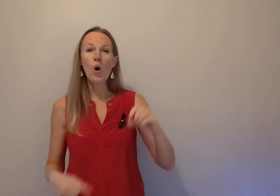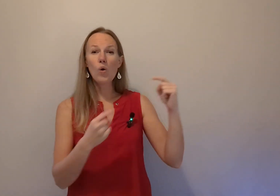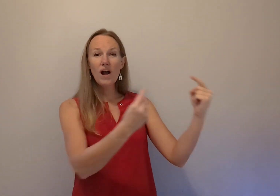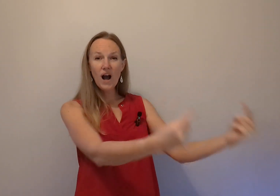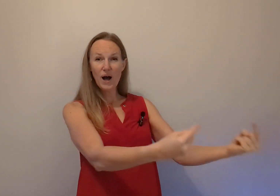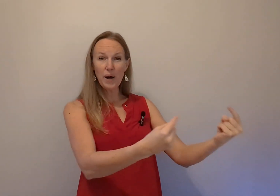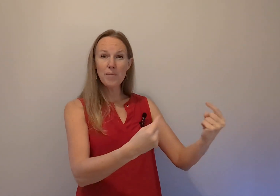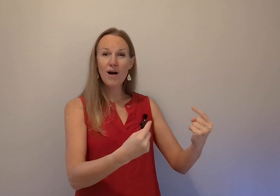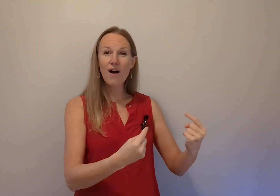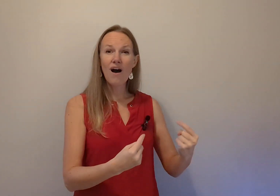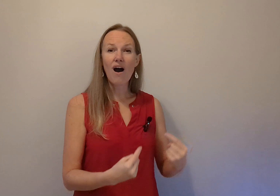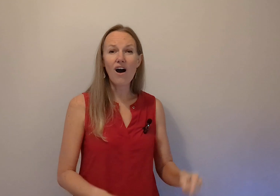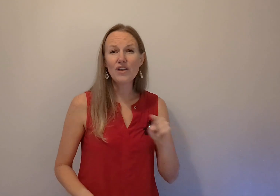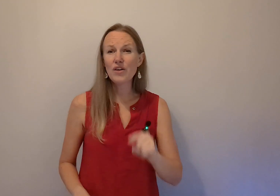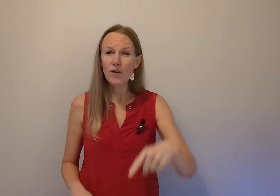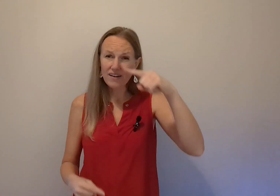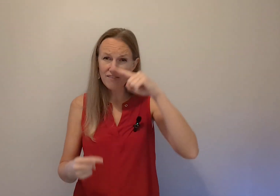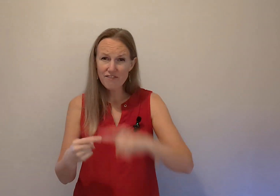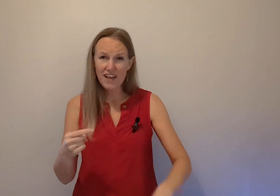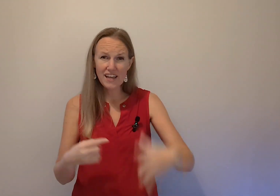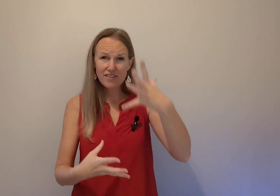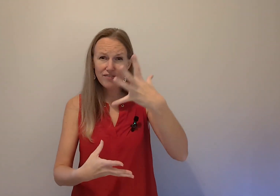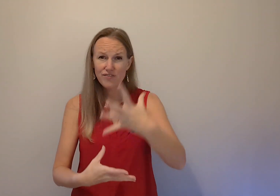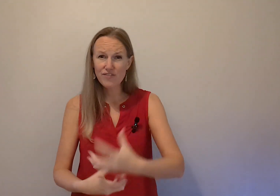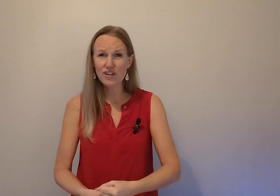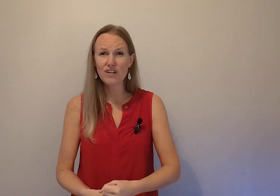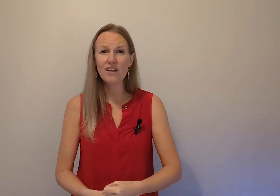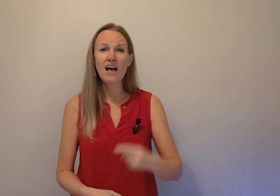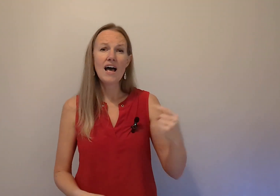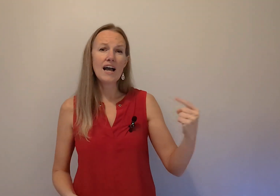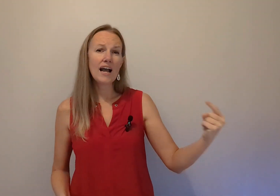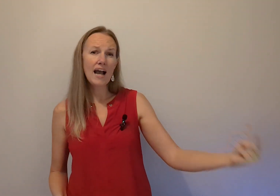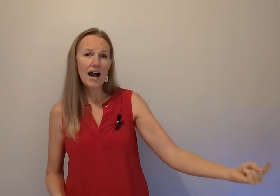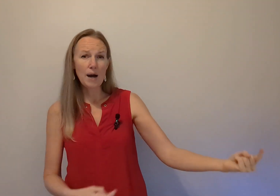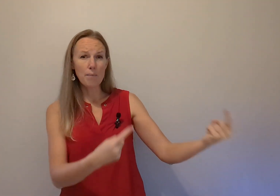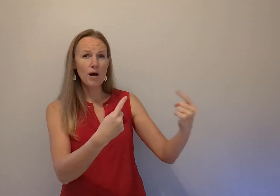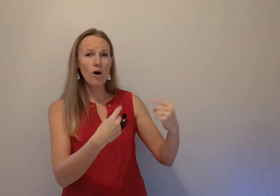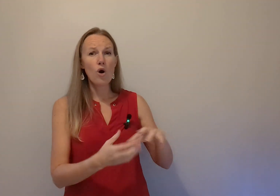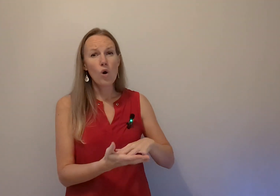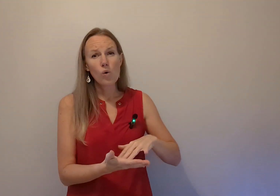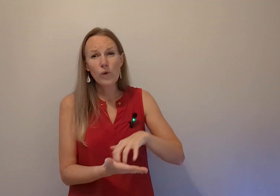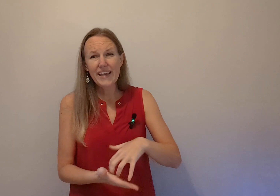Oh, come, all you unfaithful. Come, weak